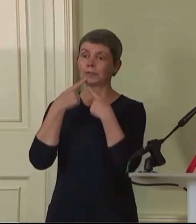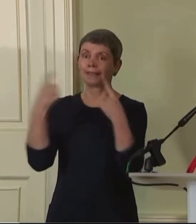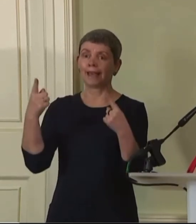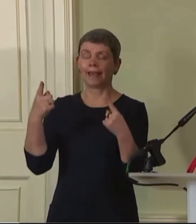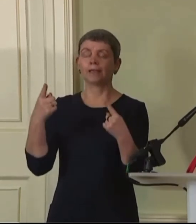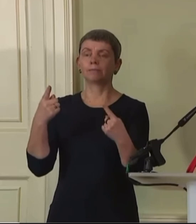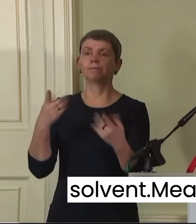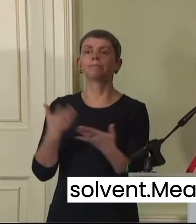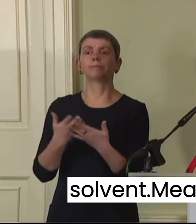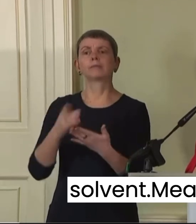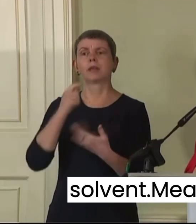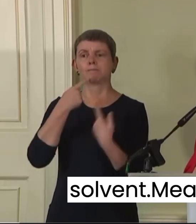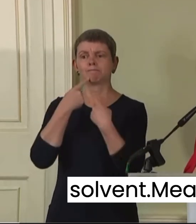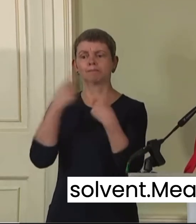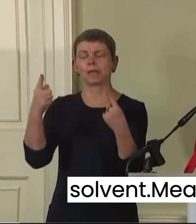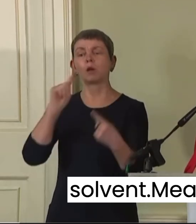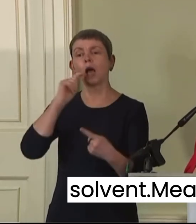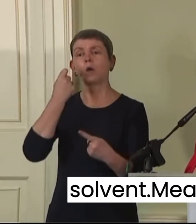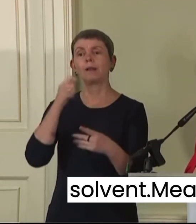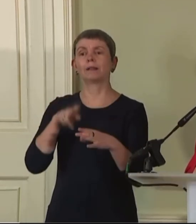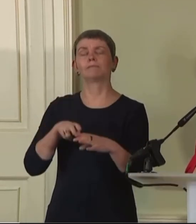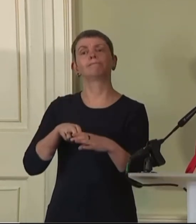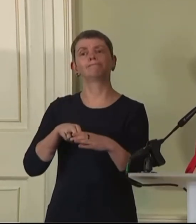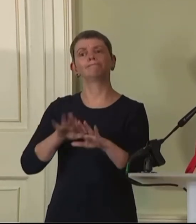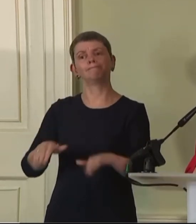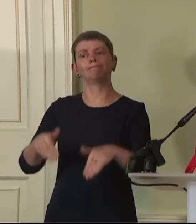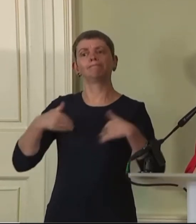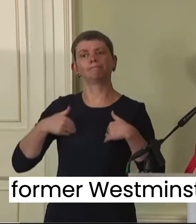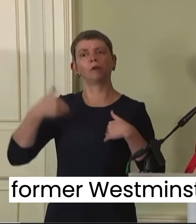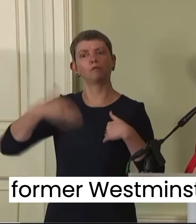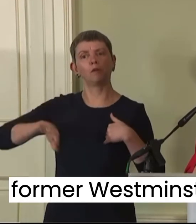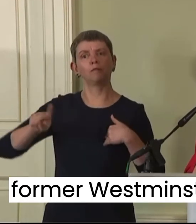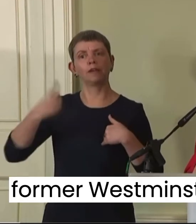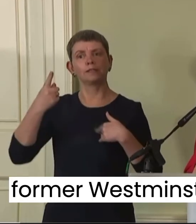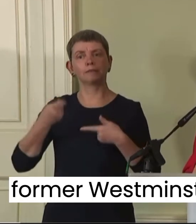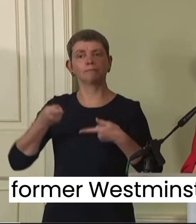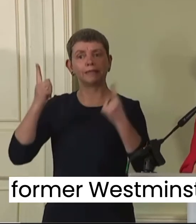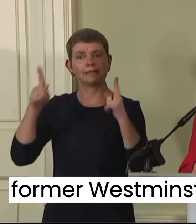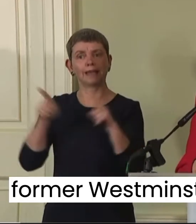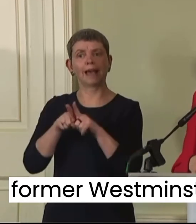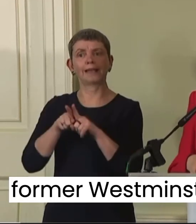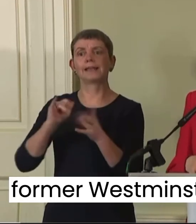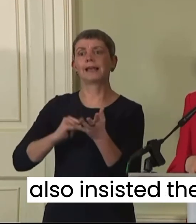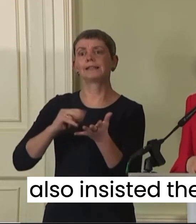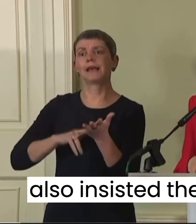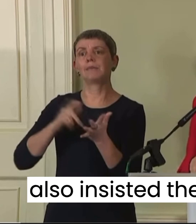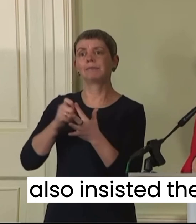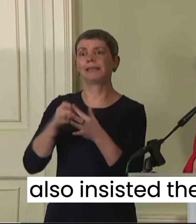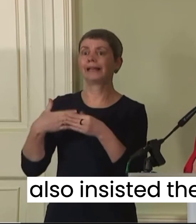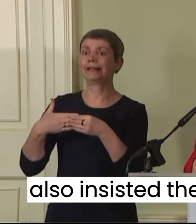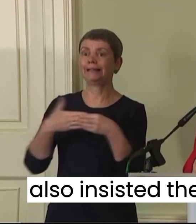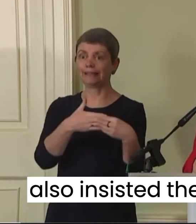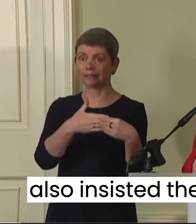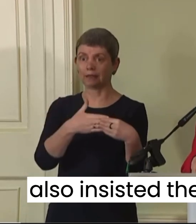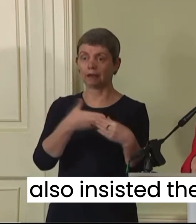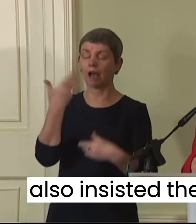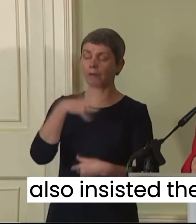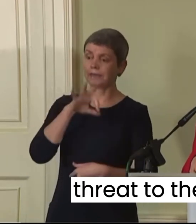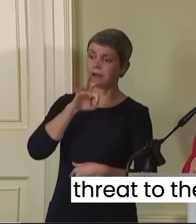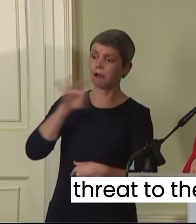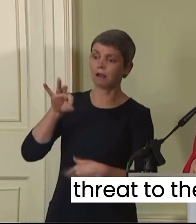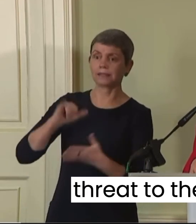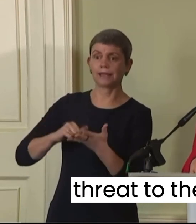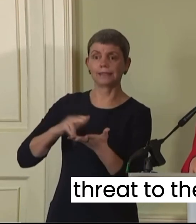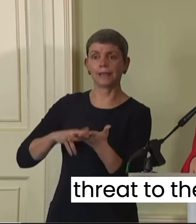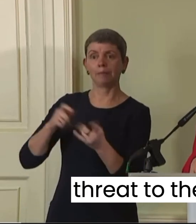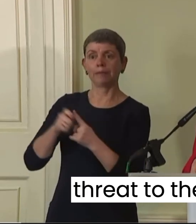The SNP is solvent. Meanwhile, the party's former Westminster leader Ian Blackford also insisted there was no immediate